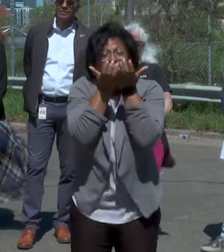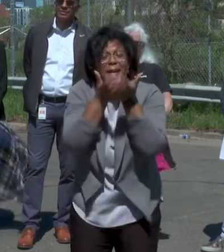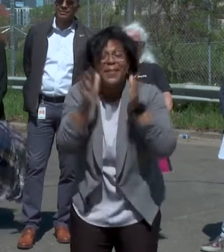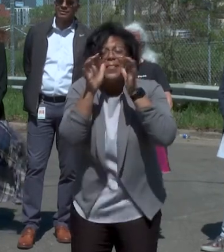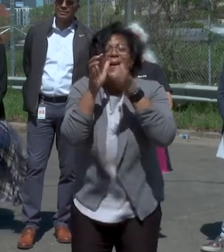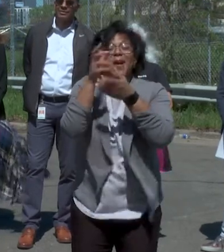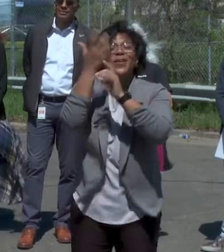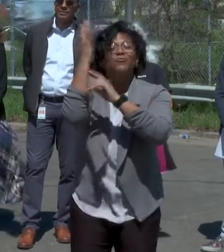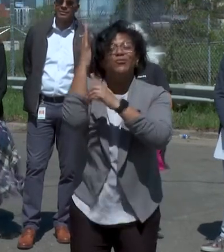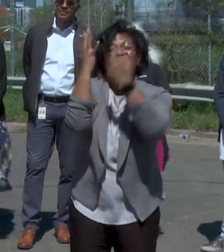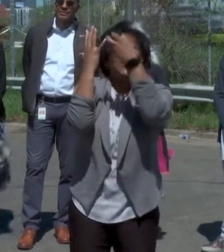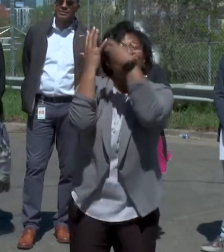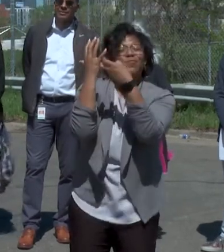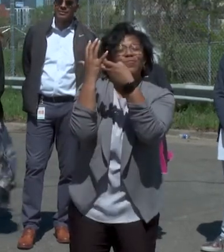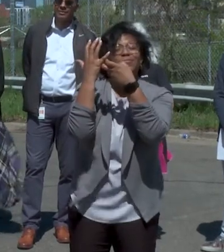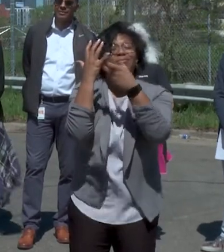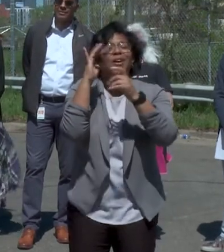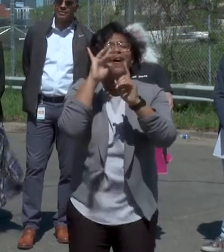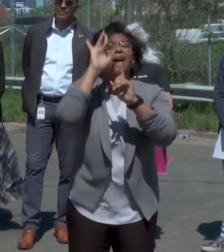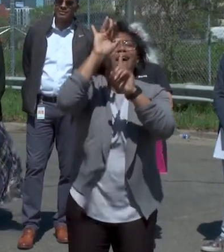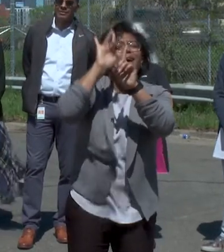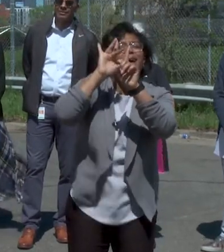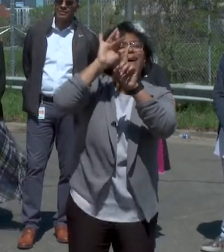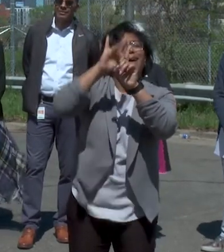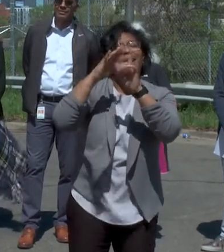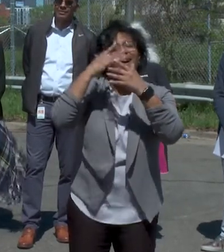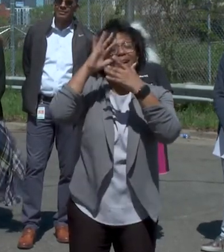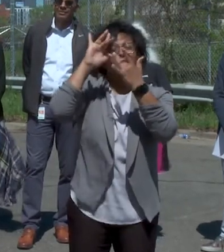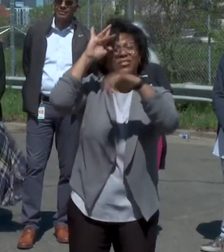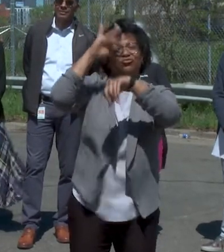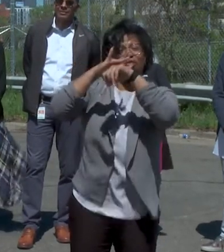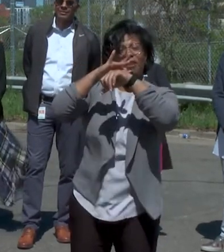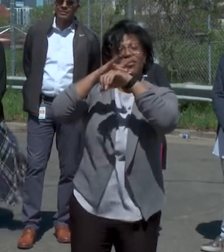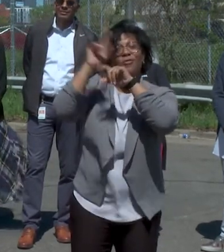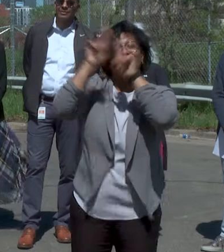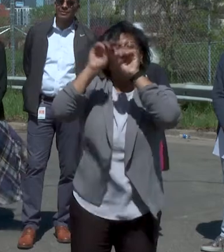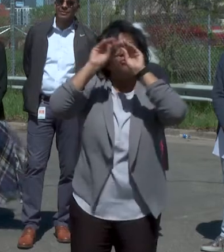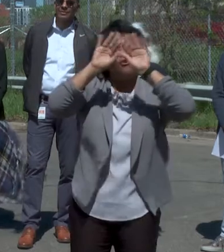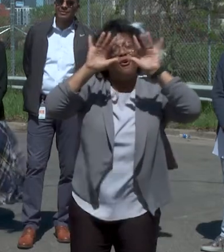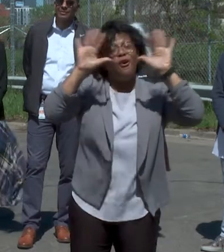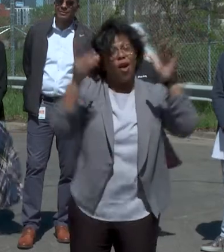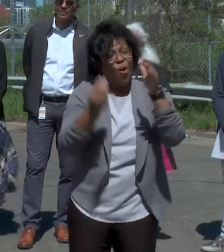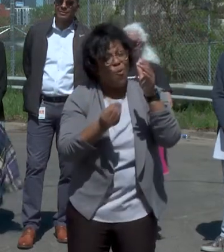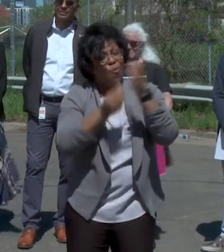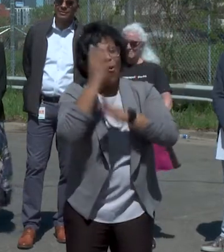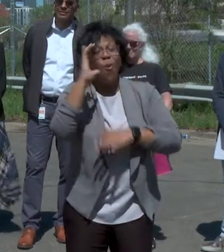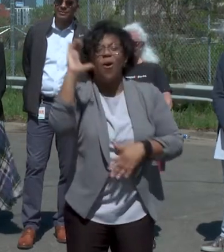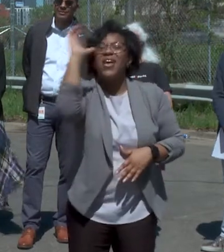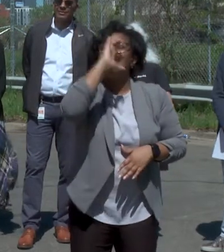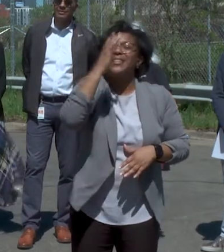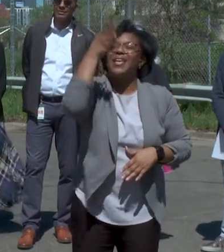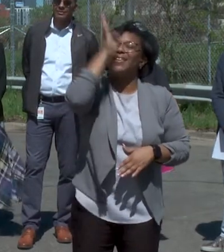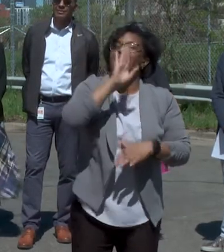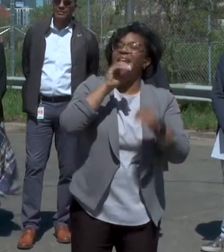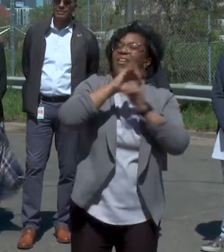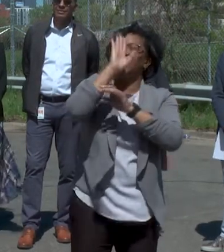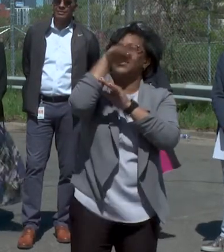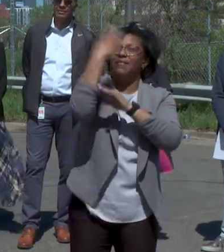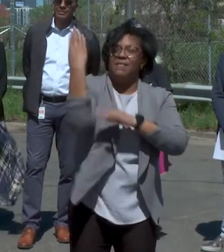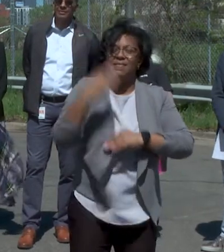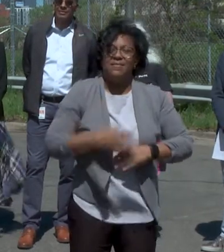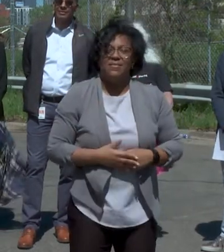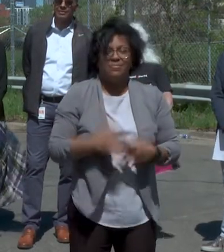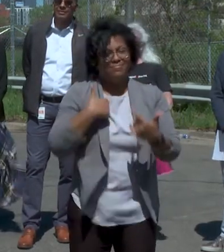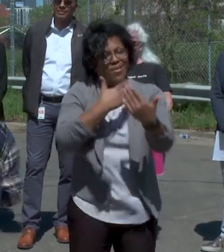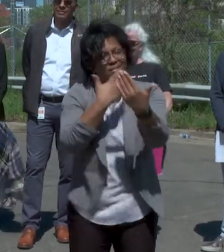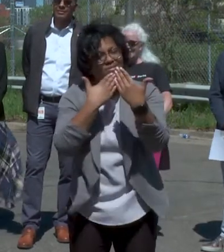star. Growing, working, just as we, seeking God within the sky. Thank you, everyone, and thank you for